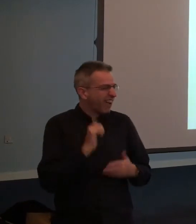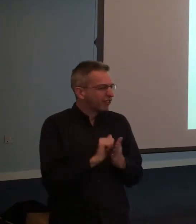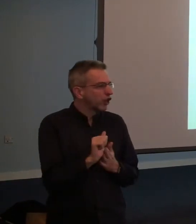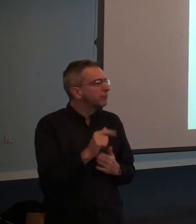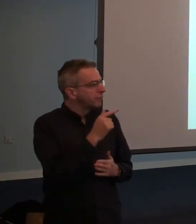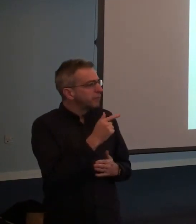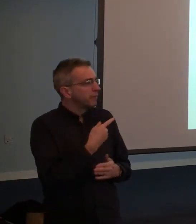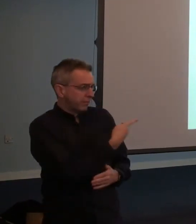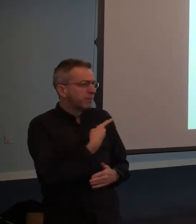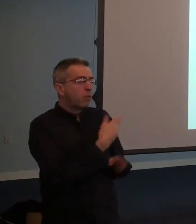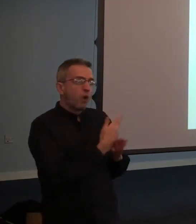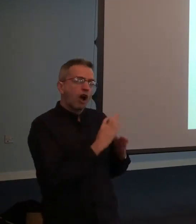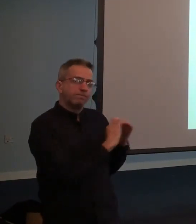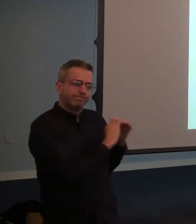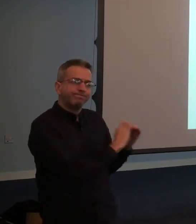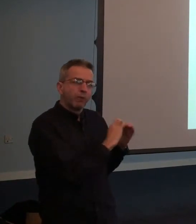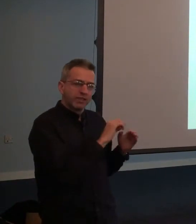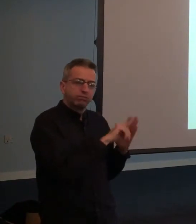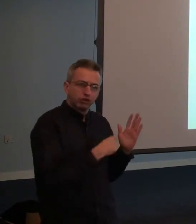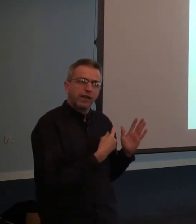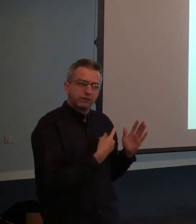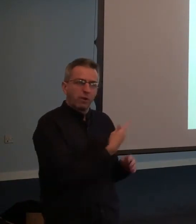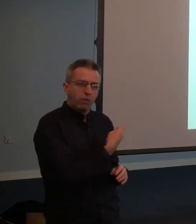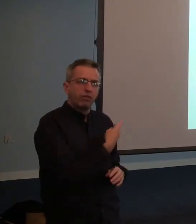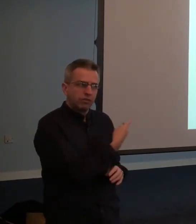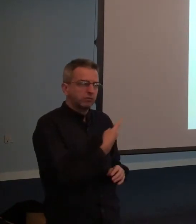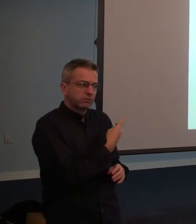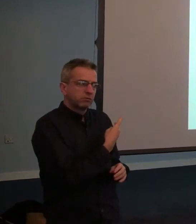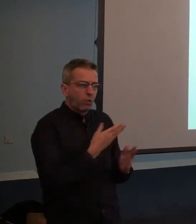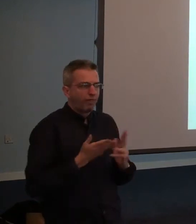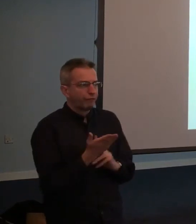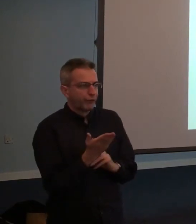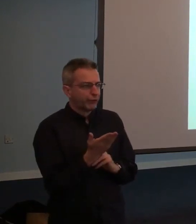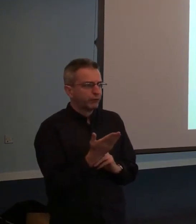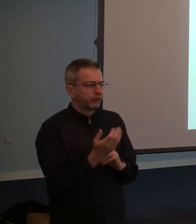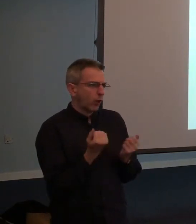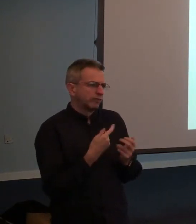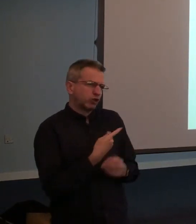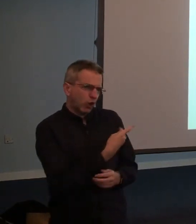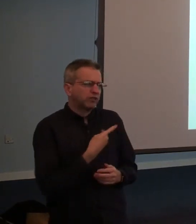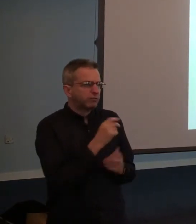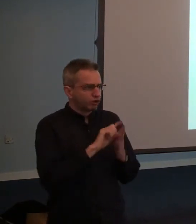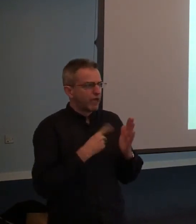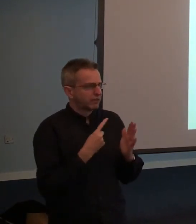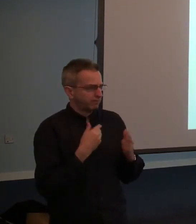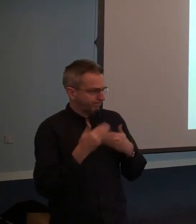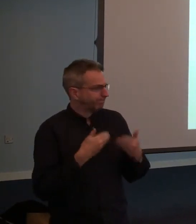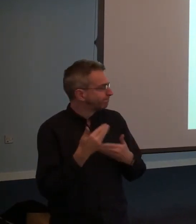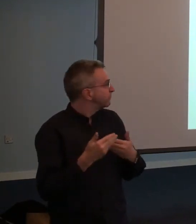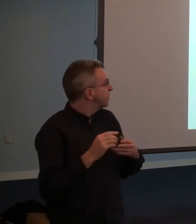well-known deaf person who studied deafhood and wrote about it. And we were both involved in this project together. So it was really a joint